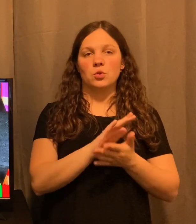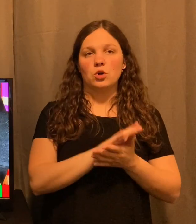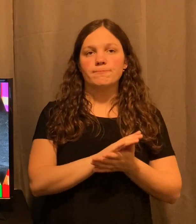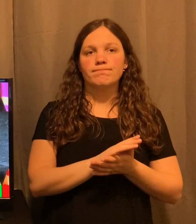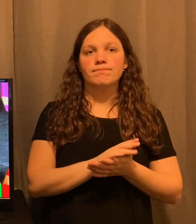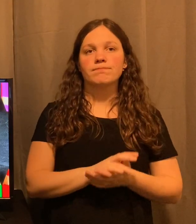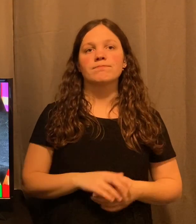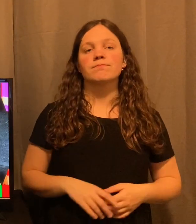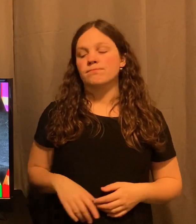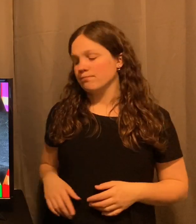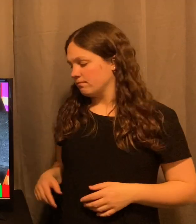school.